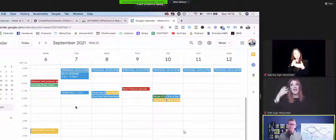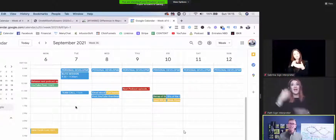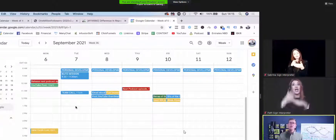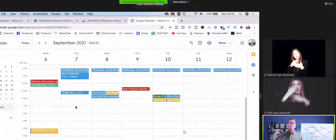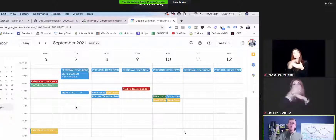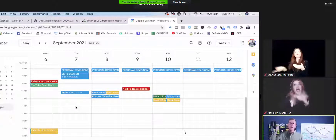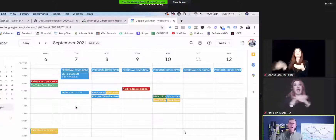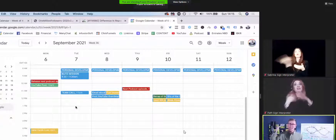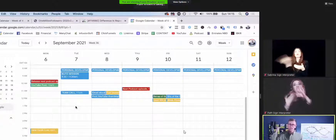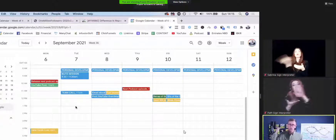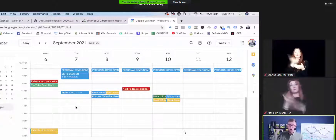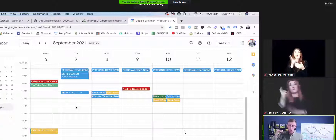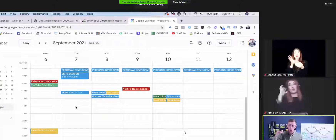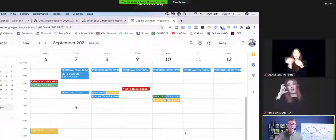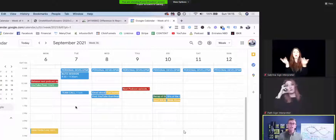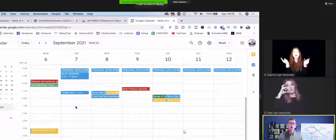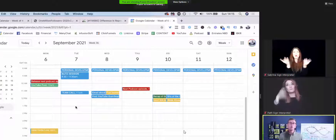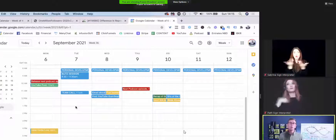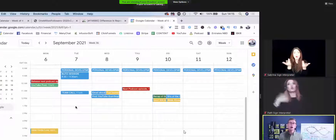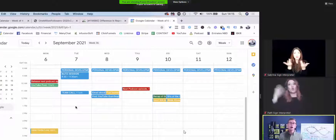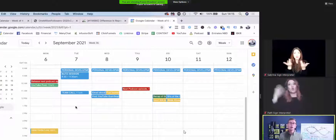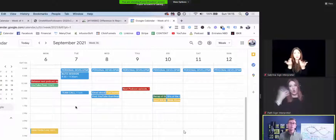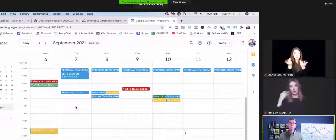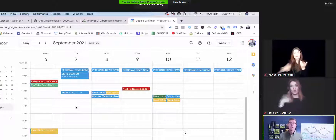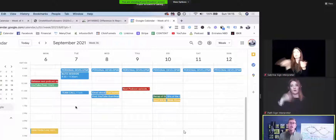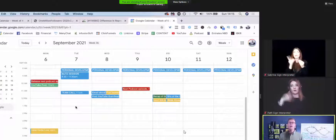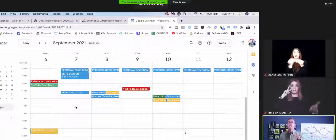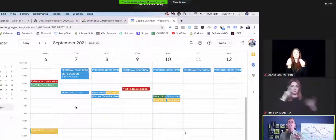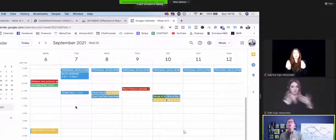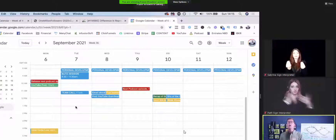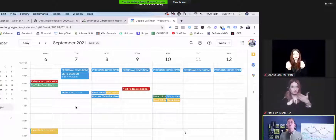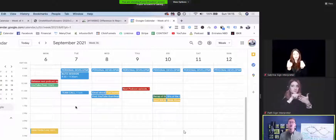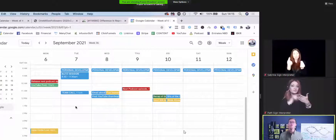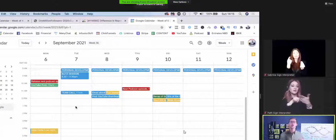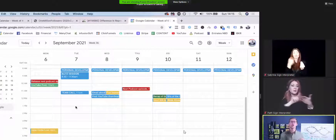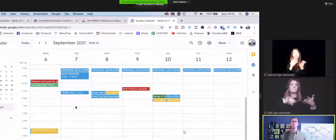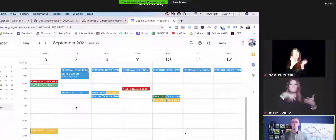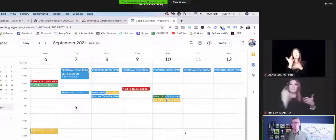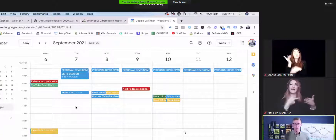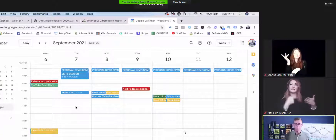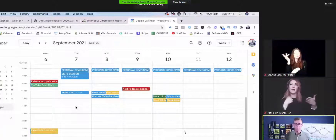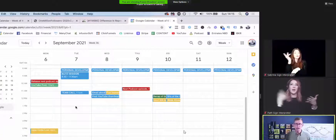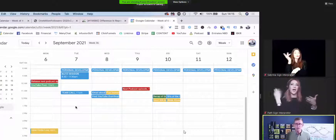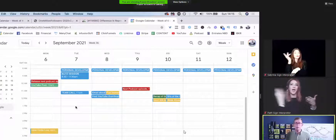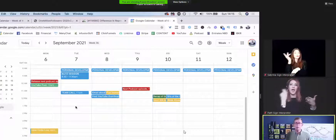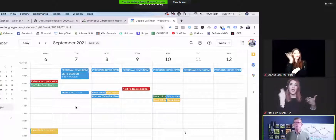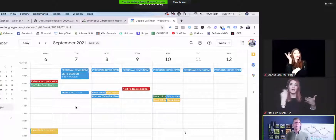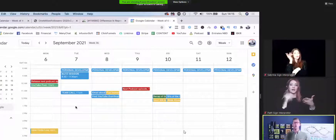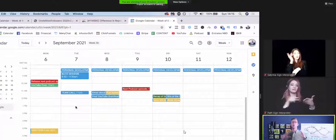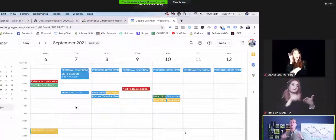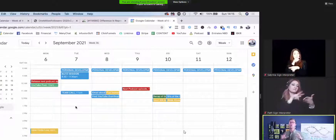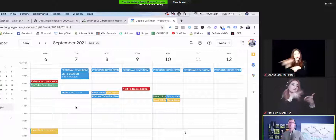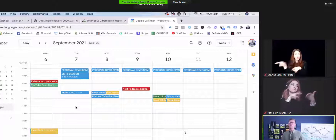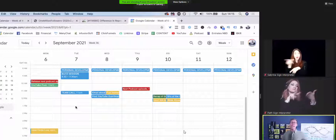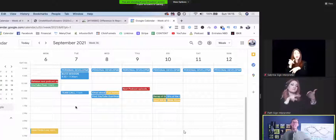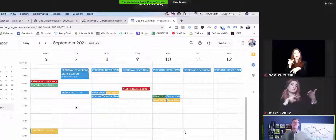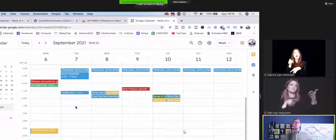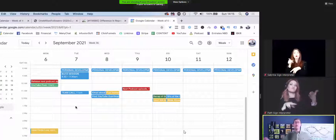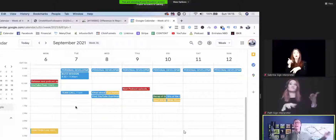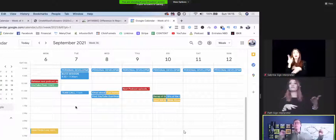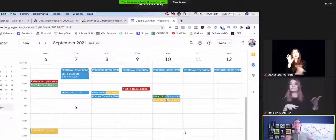empty, but it's a lot less overwhelmed. Think about yourself as a computer. Remember those old computers, the